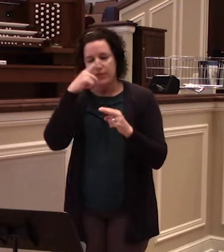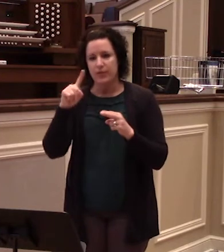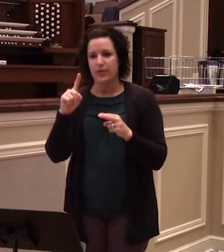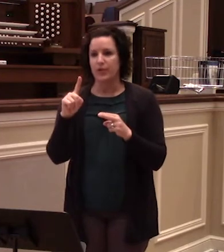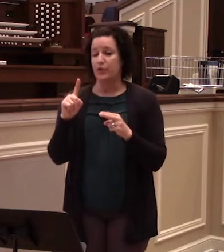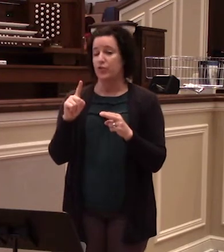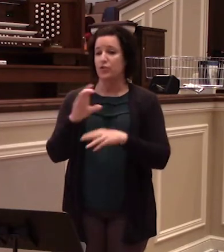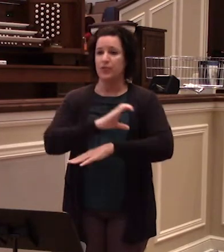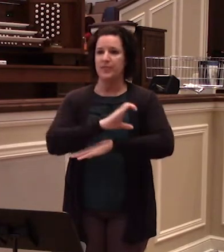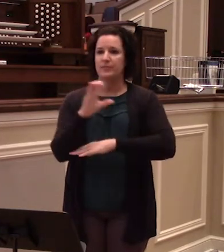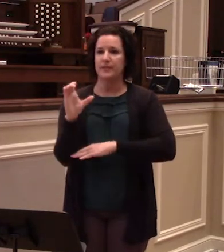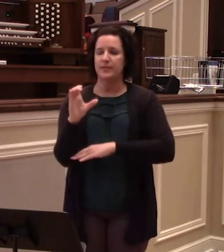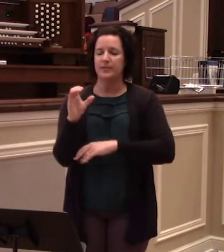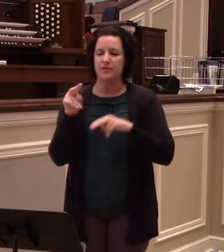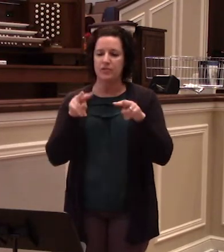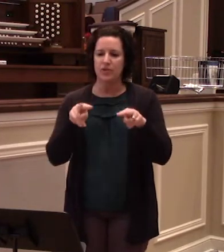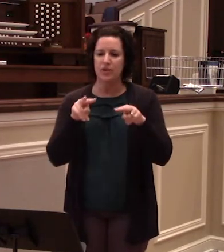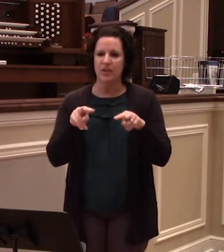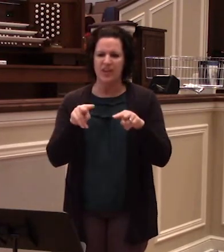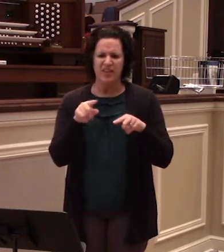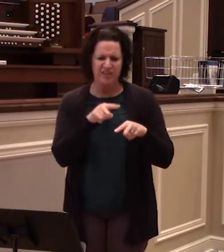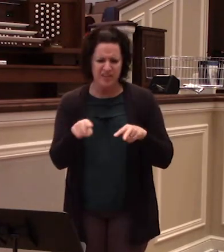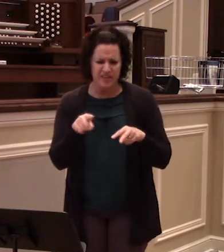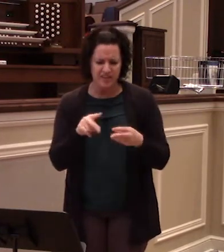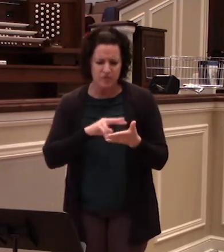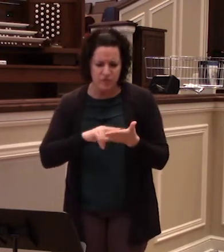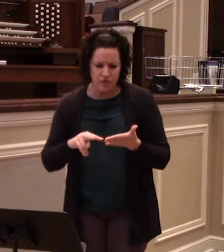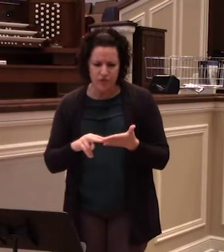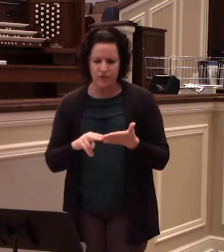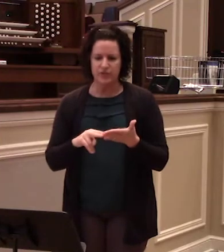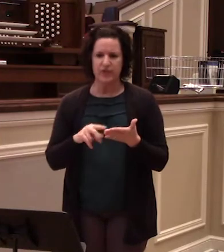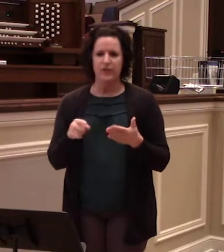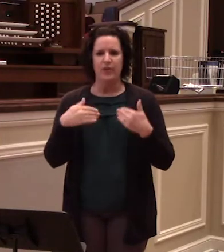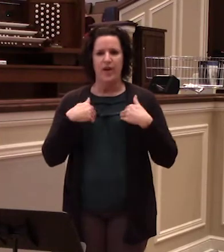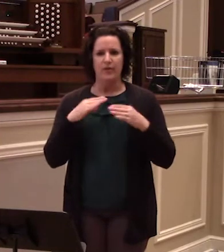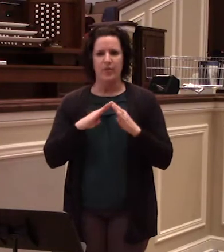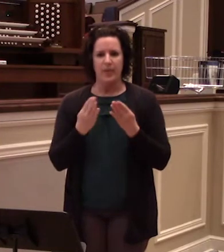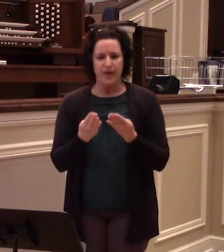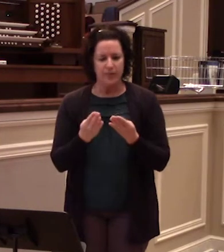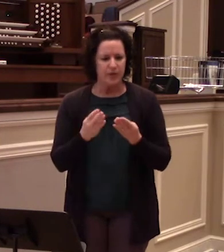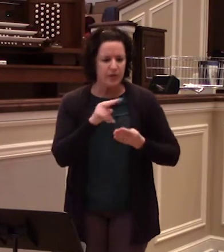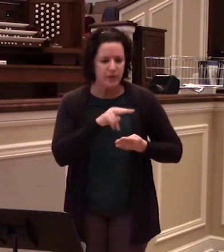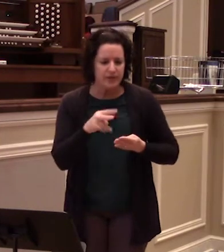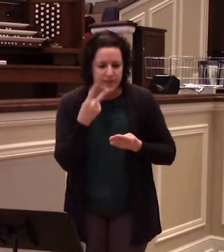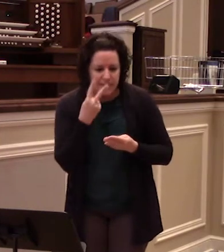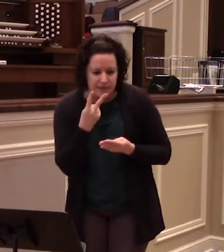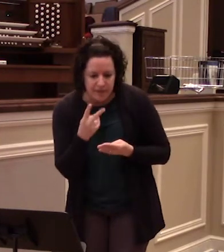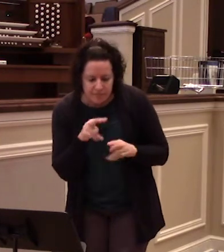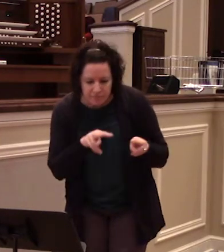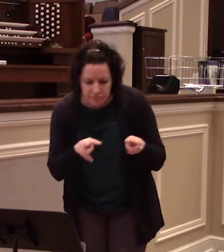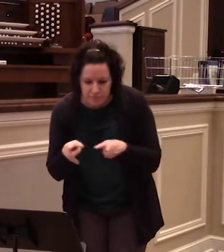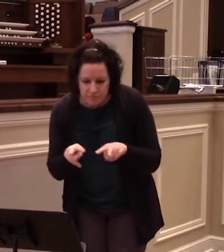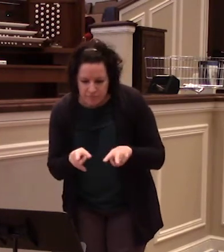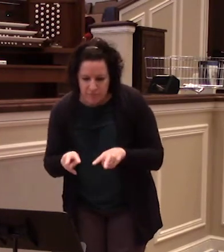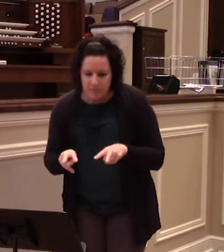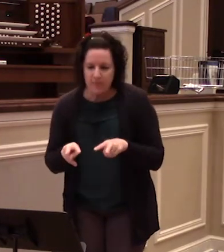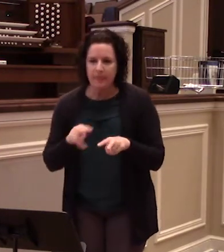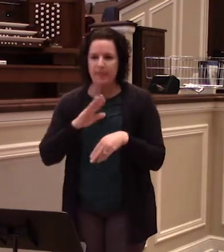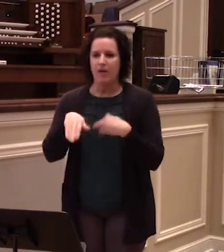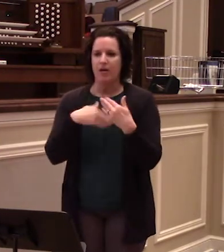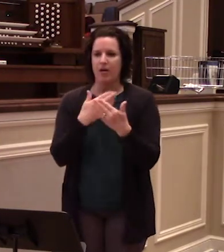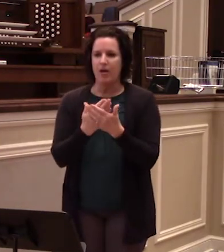saturation of these passages. There is just, if you have a Bible that has references in it, you'll find biblical references from the Old Testament